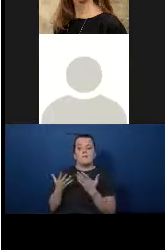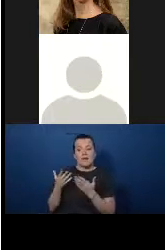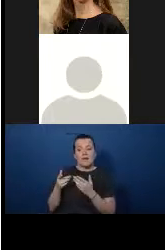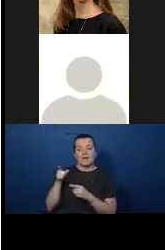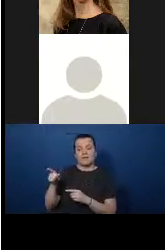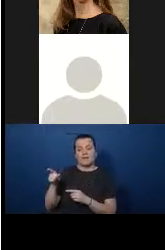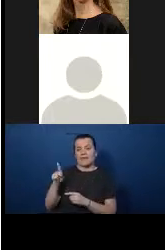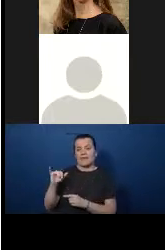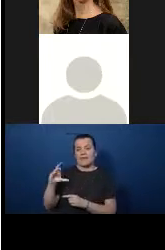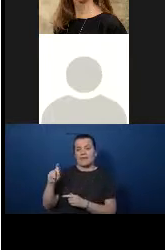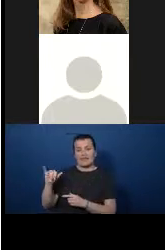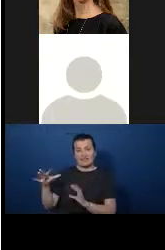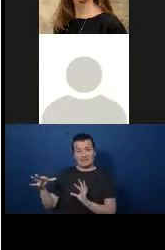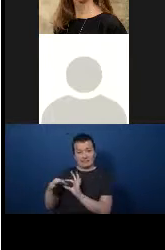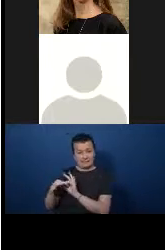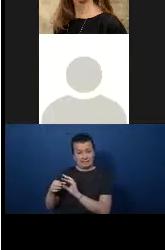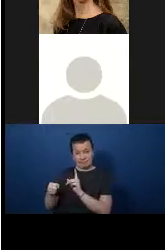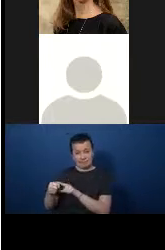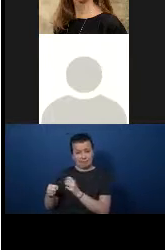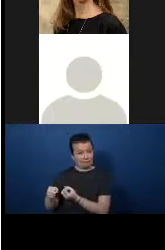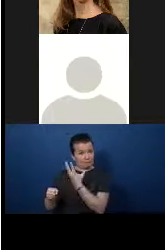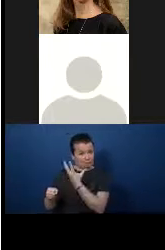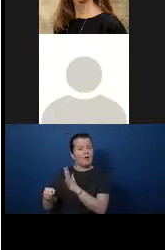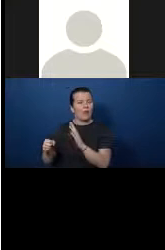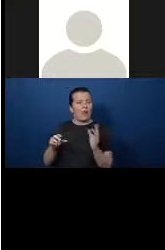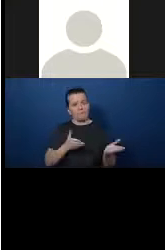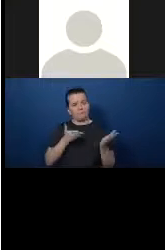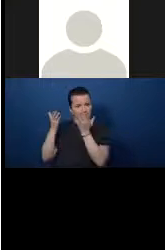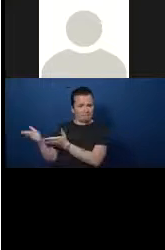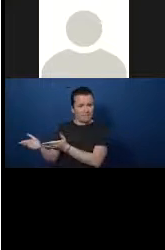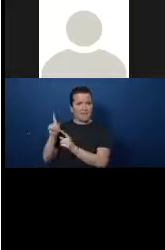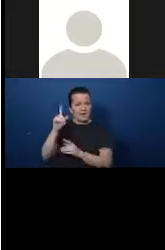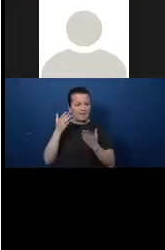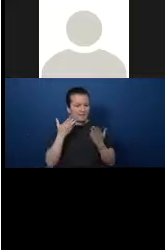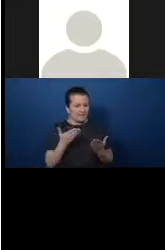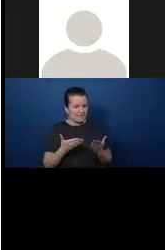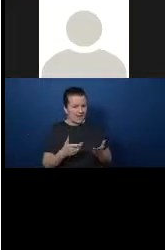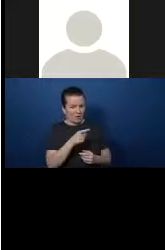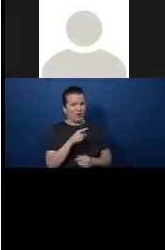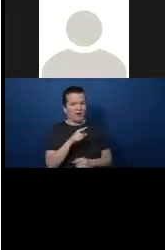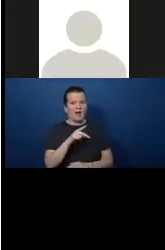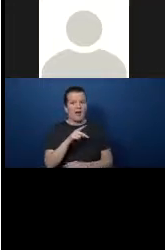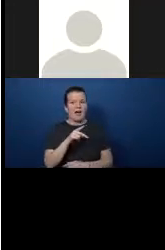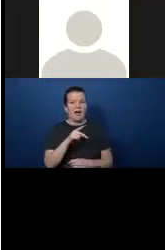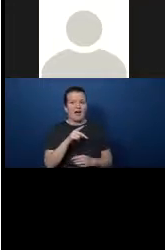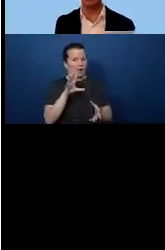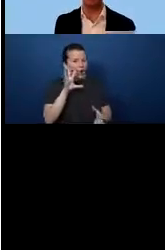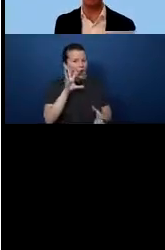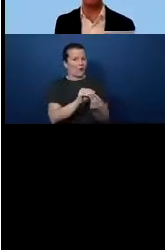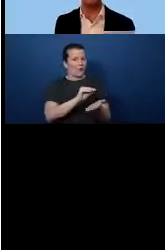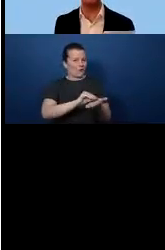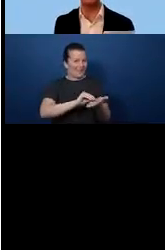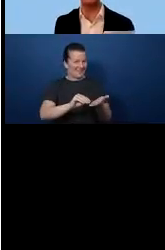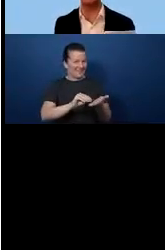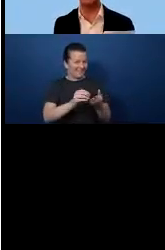again. So we will see. I mean, Mark and Kathy, perhaps you'll come back after these concluding remarks.